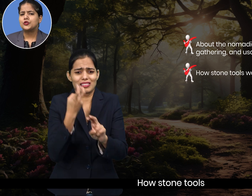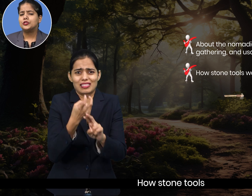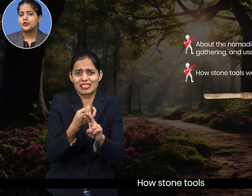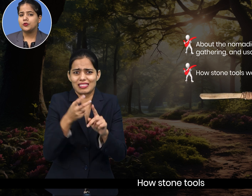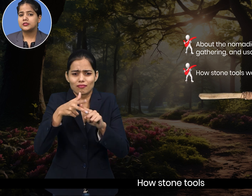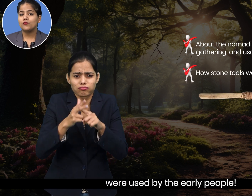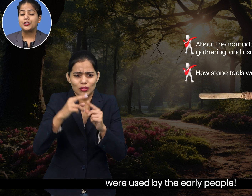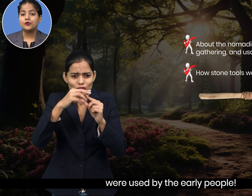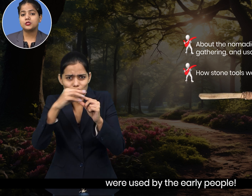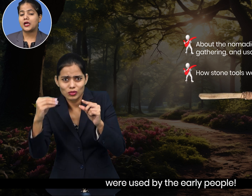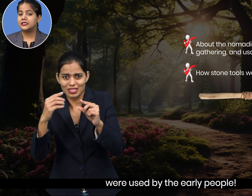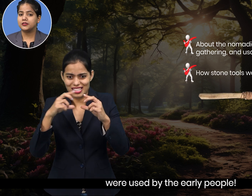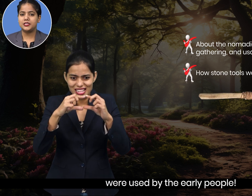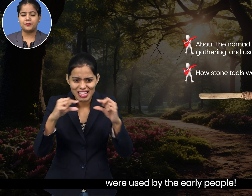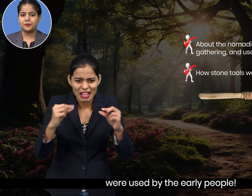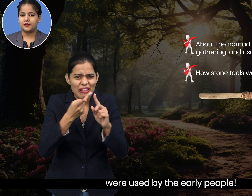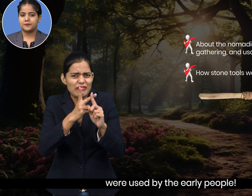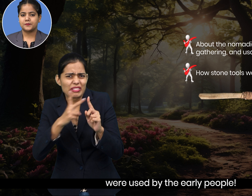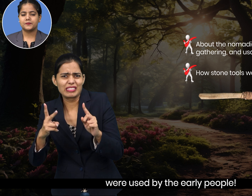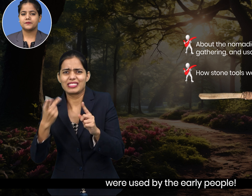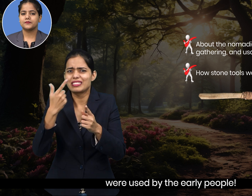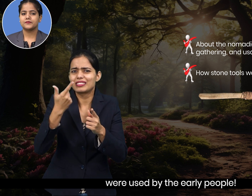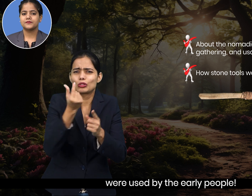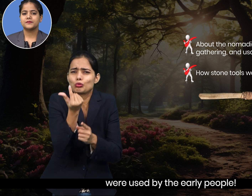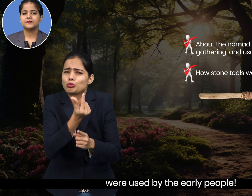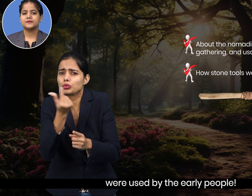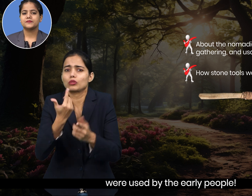How stone tools were used by the early people.